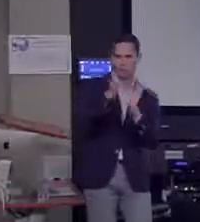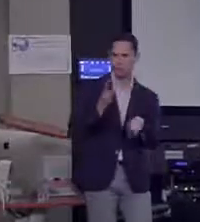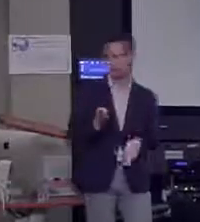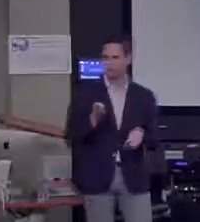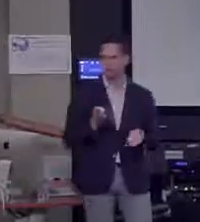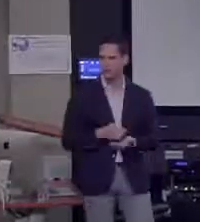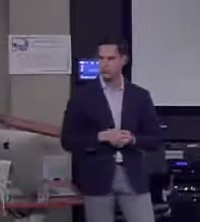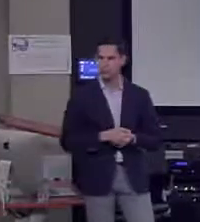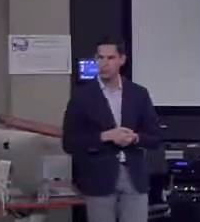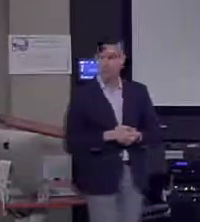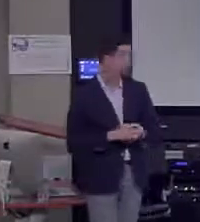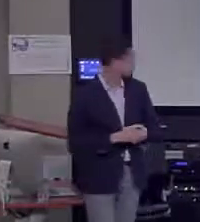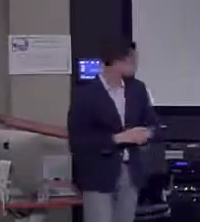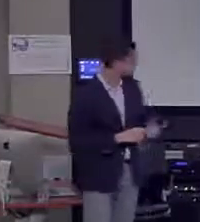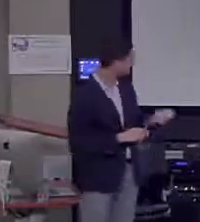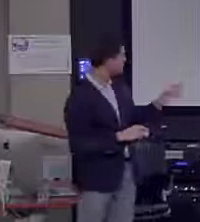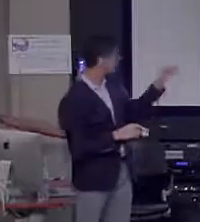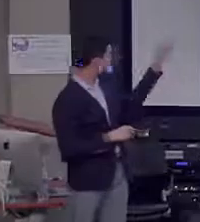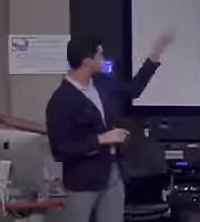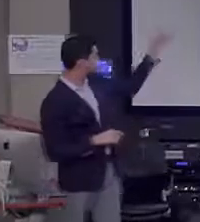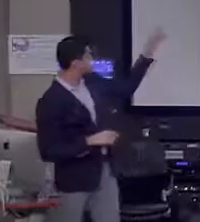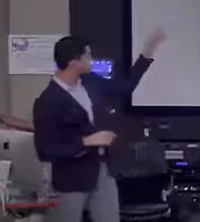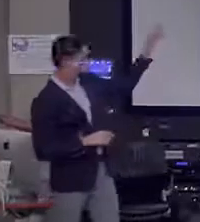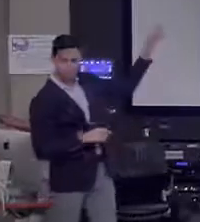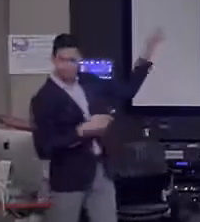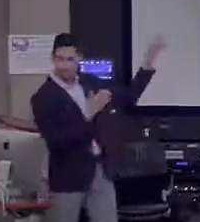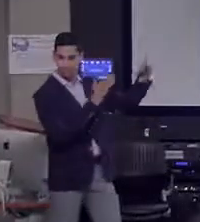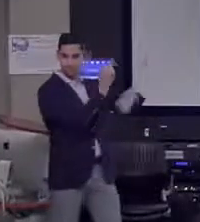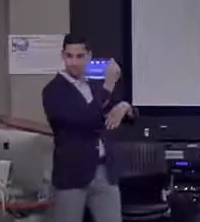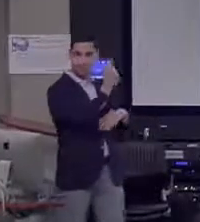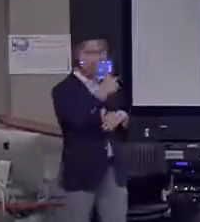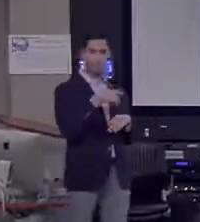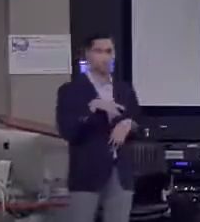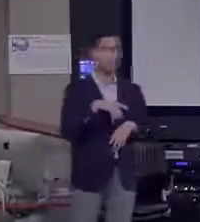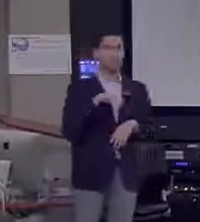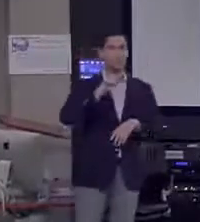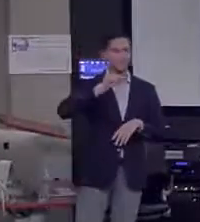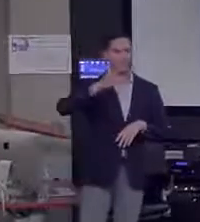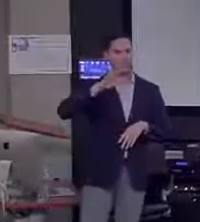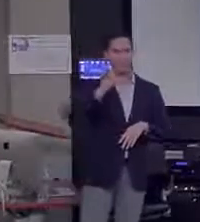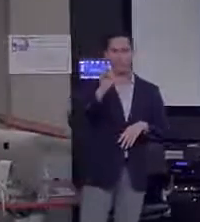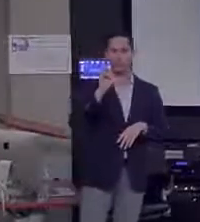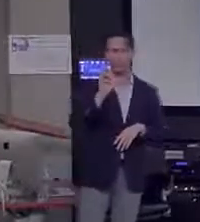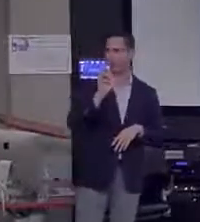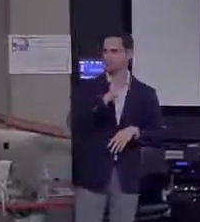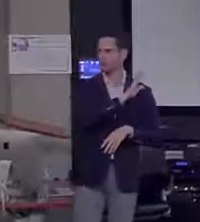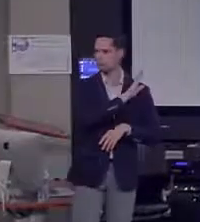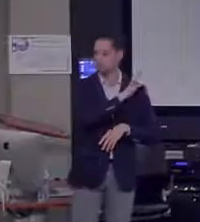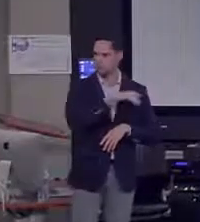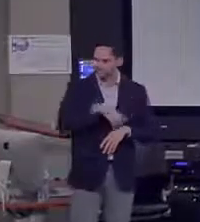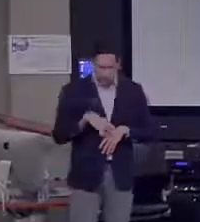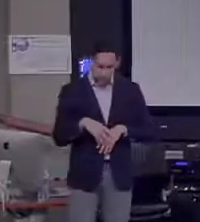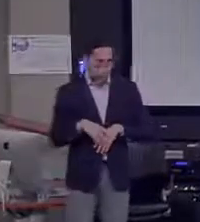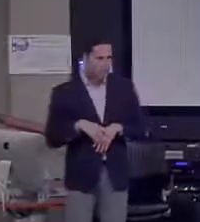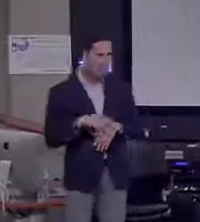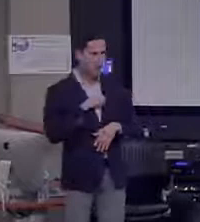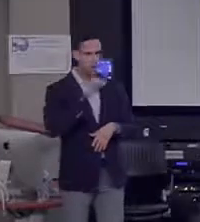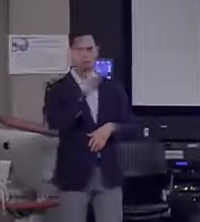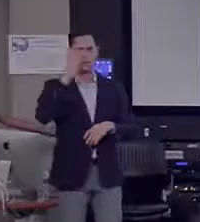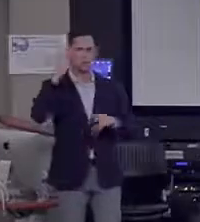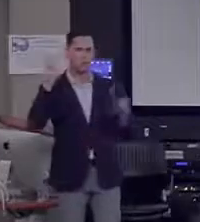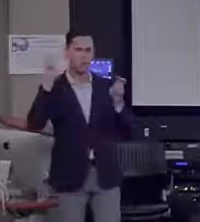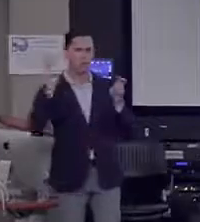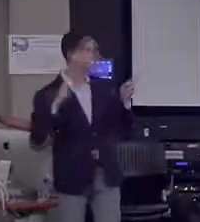high understanding and low consideration of use, you would have Titchener. And I really love this particular quote.